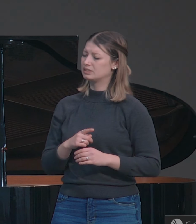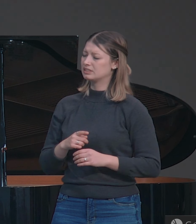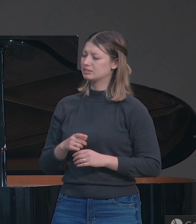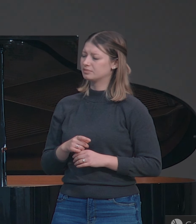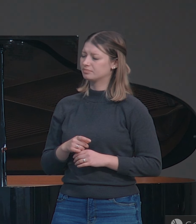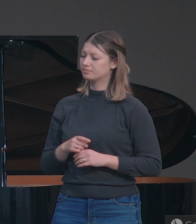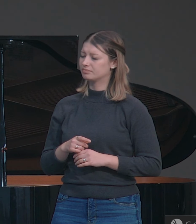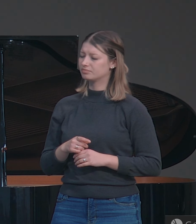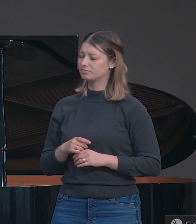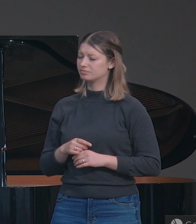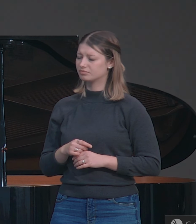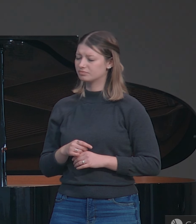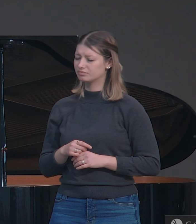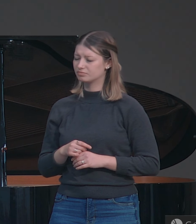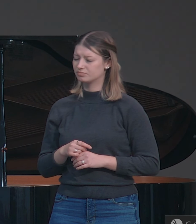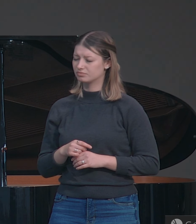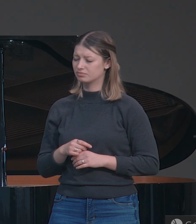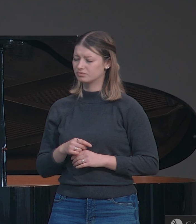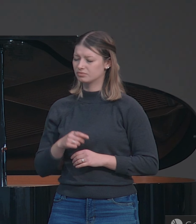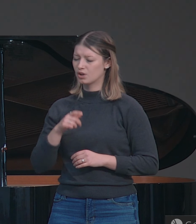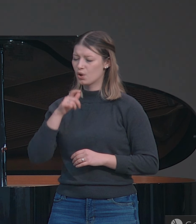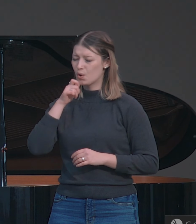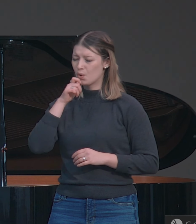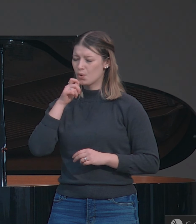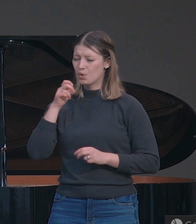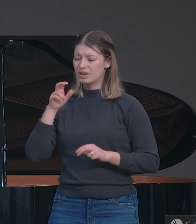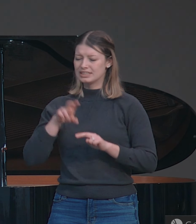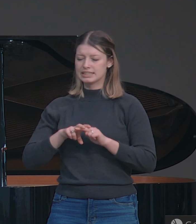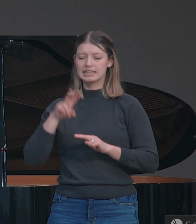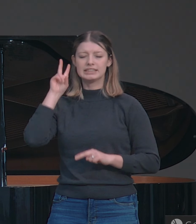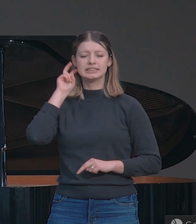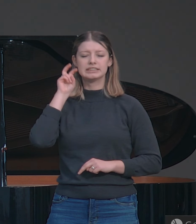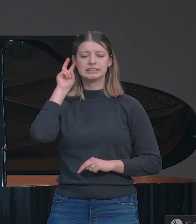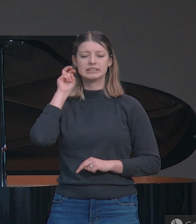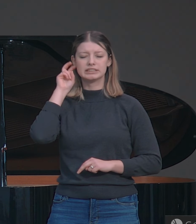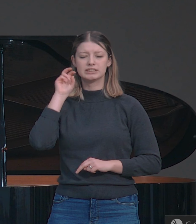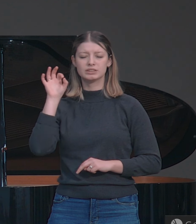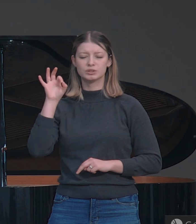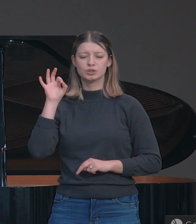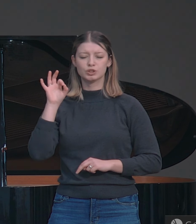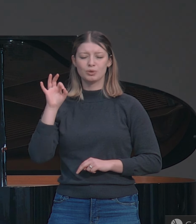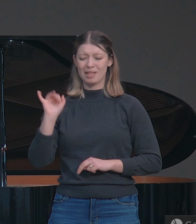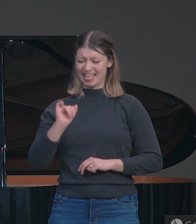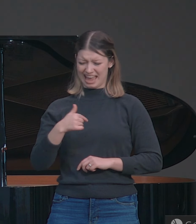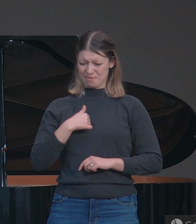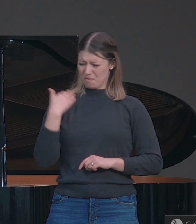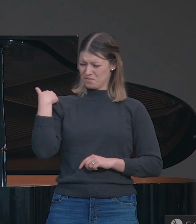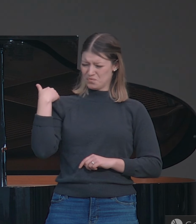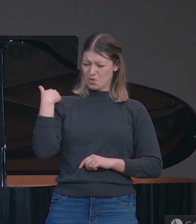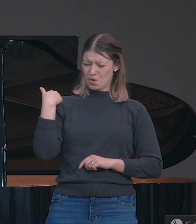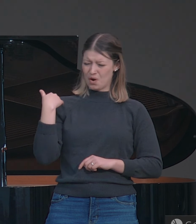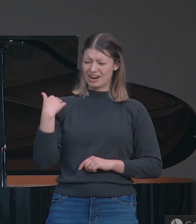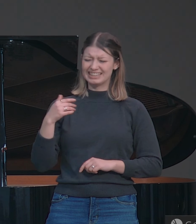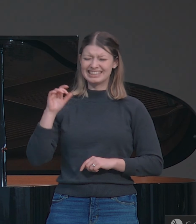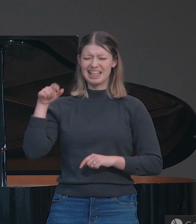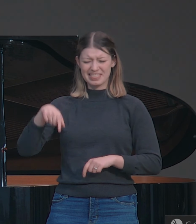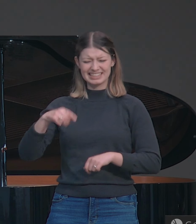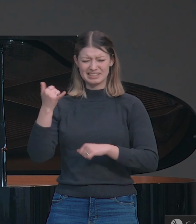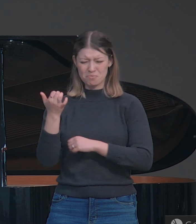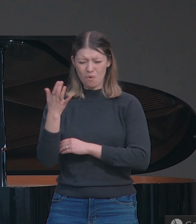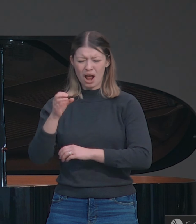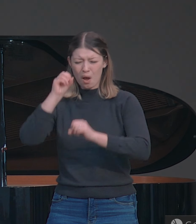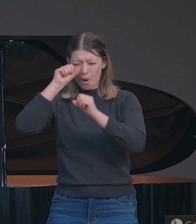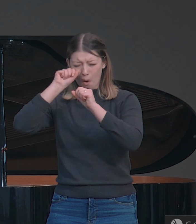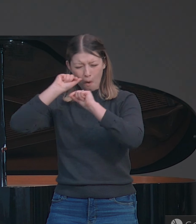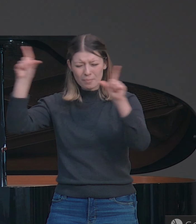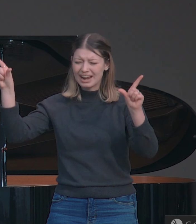whose seat I sat in so many years ago. Draw them to yourself. God, open their eyes to the